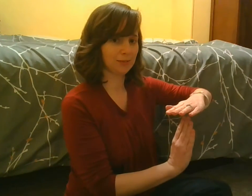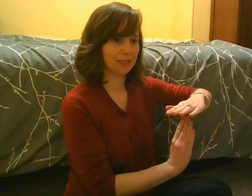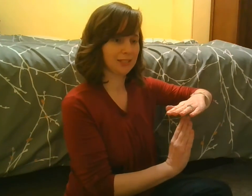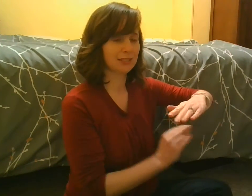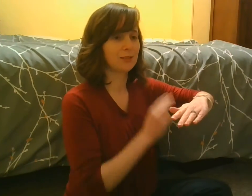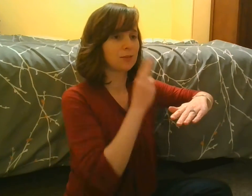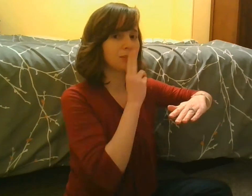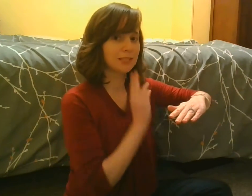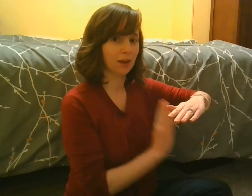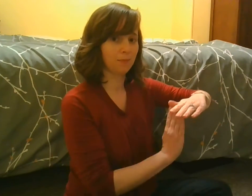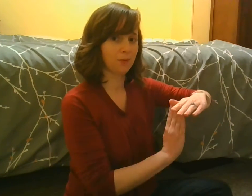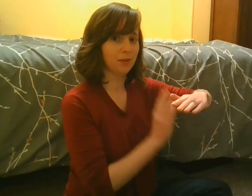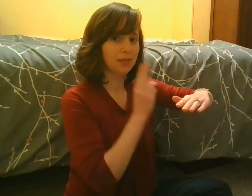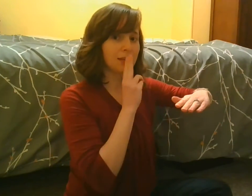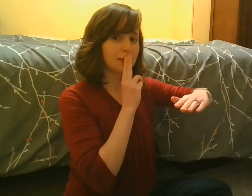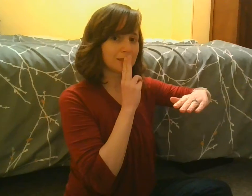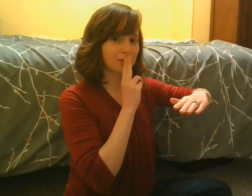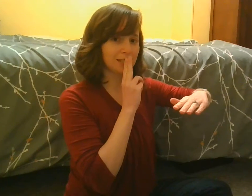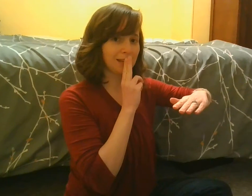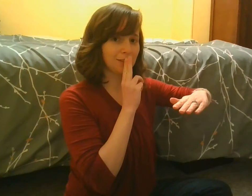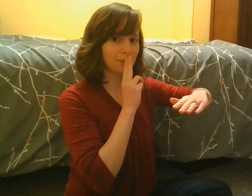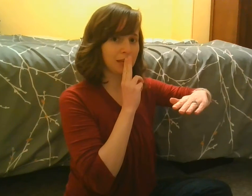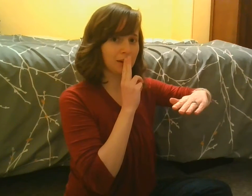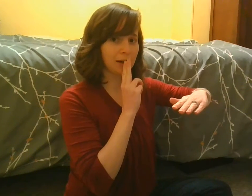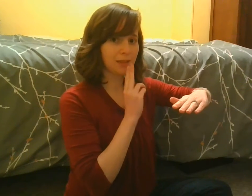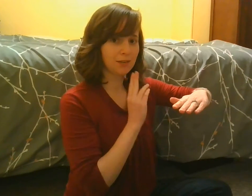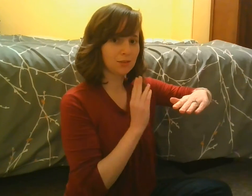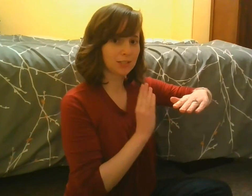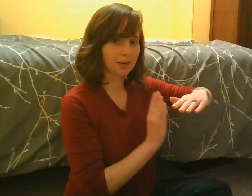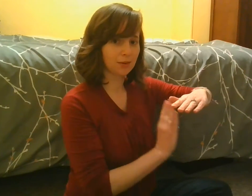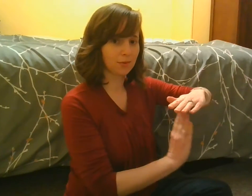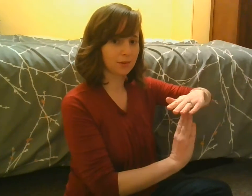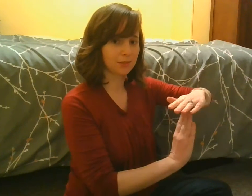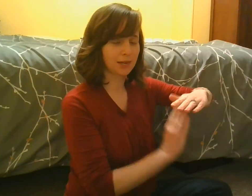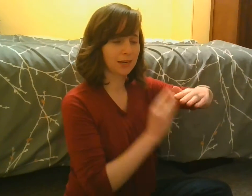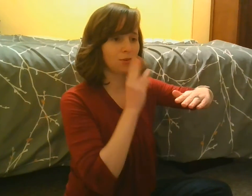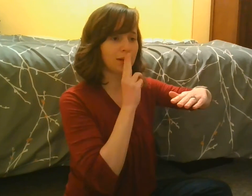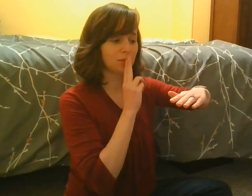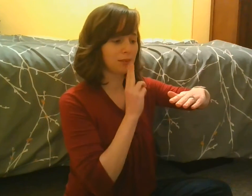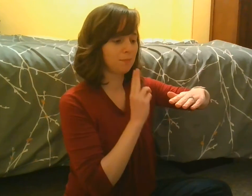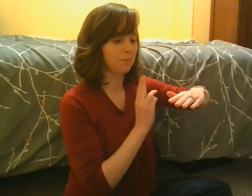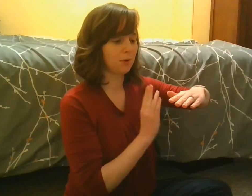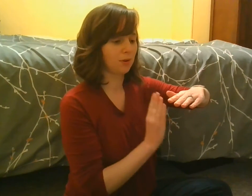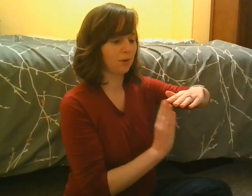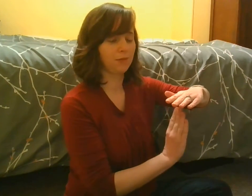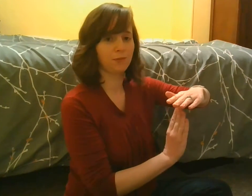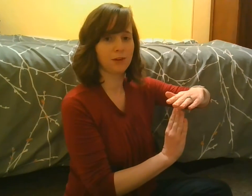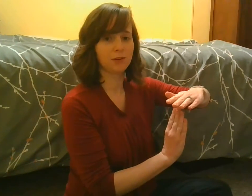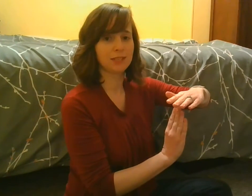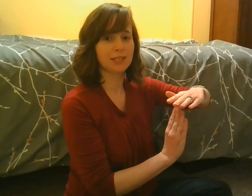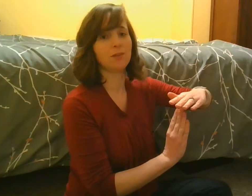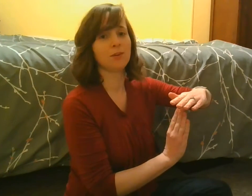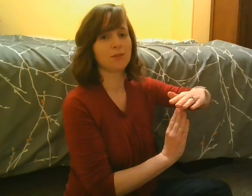So this is slow. So this is humble. So it's H up here, and then you just kind of gradually put all of your fingers together underneath.